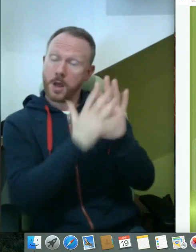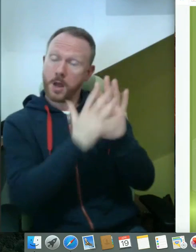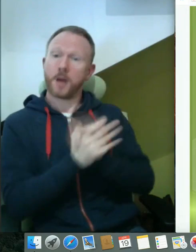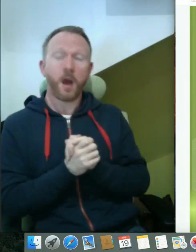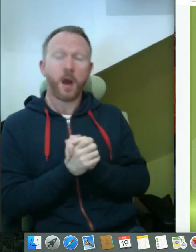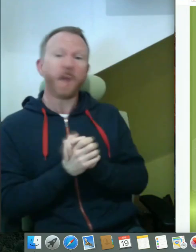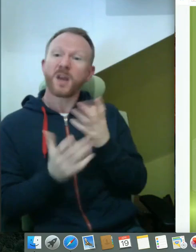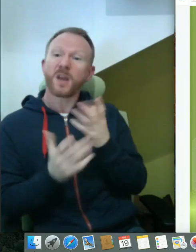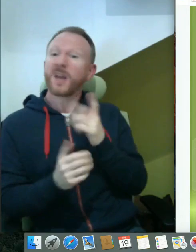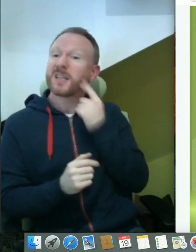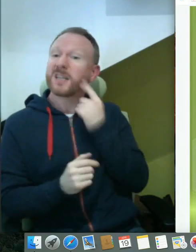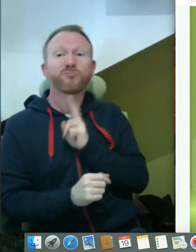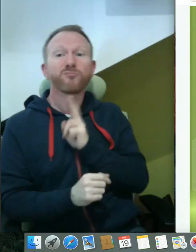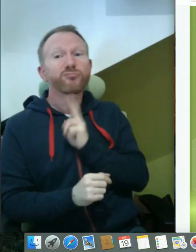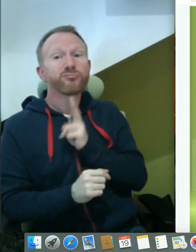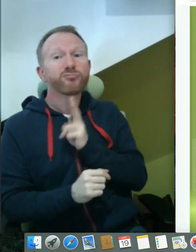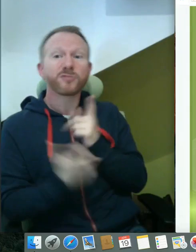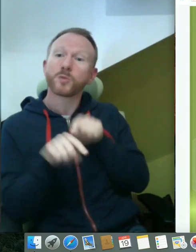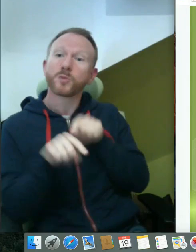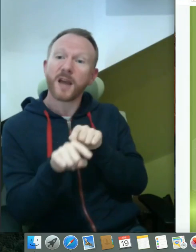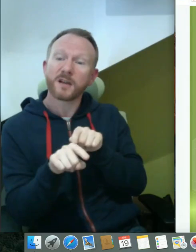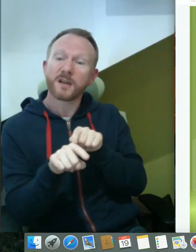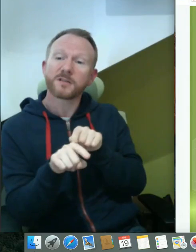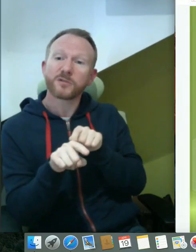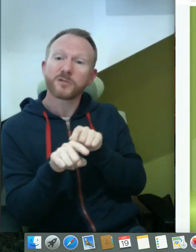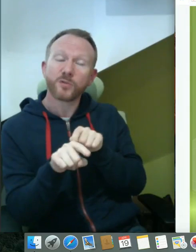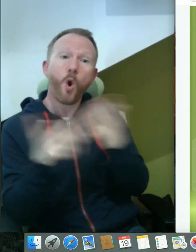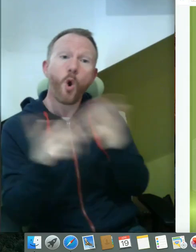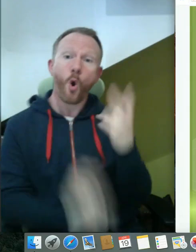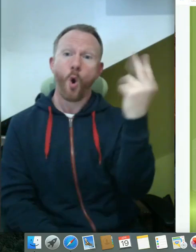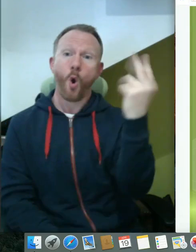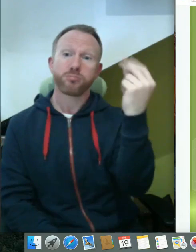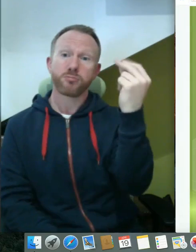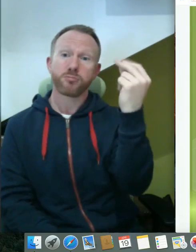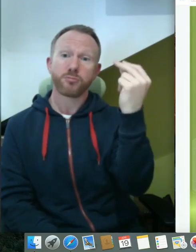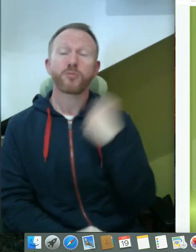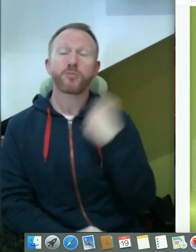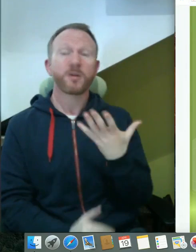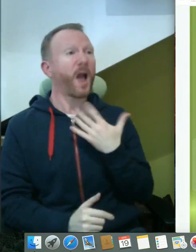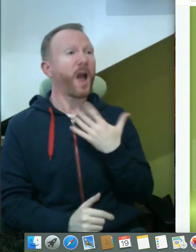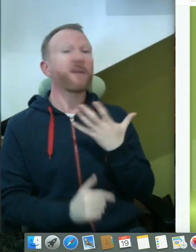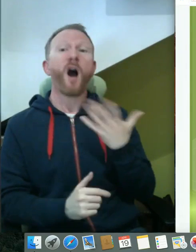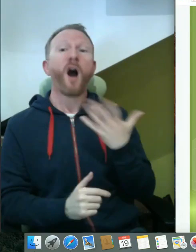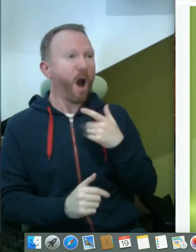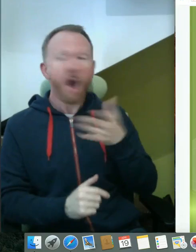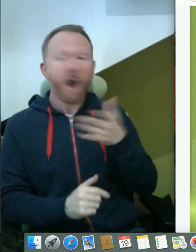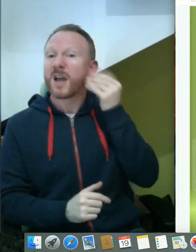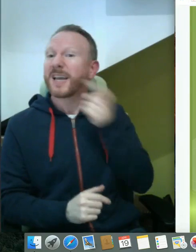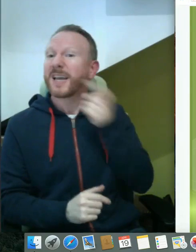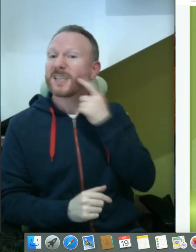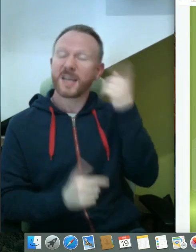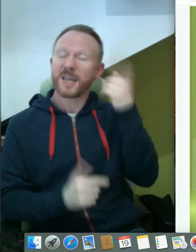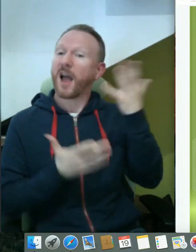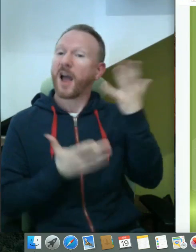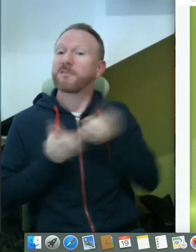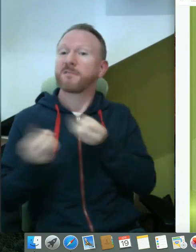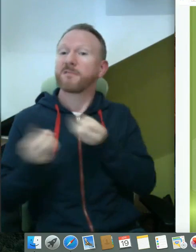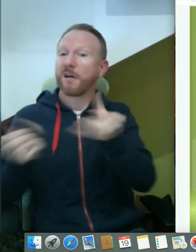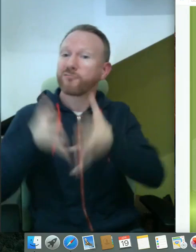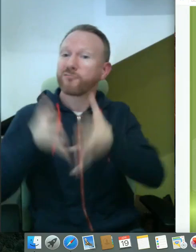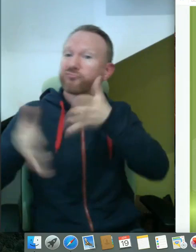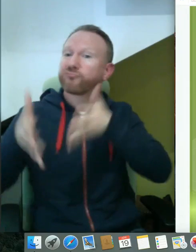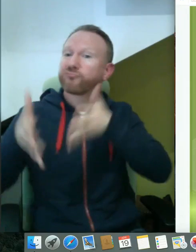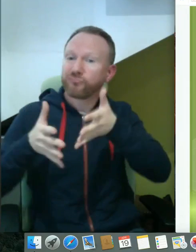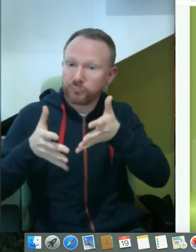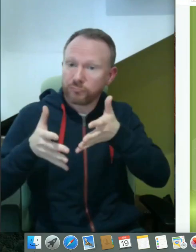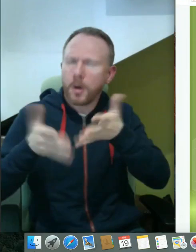Often interpreters in legal settings will do this quite intuitively, where they'll fairly quickly identify